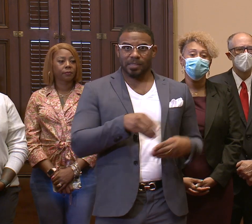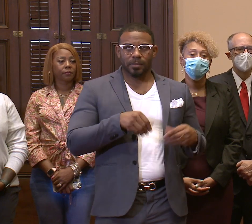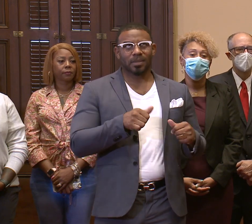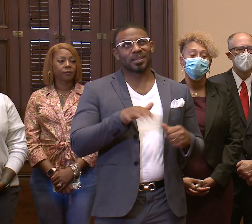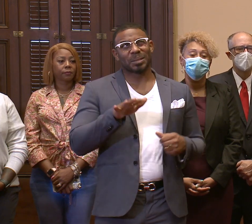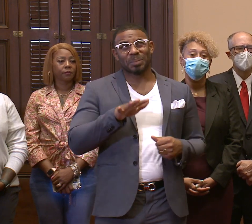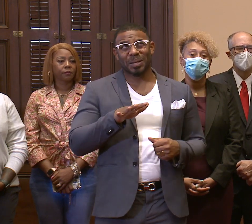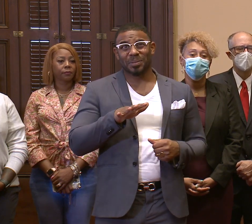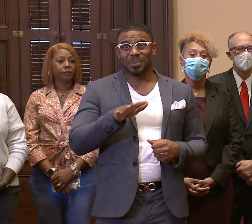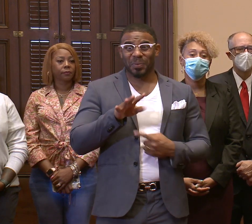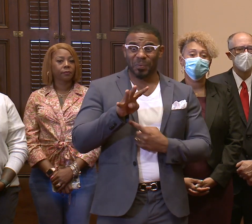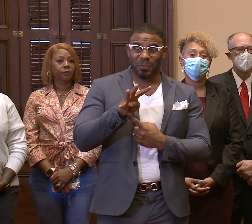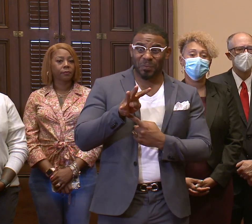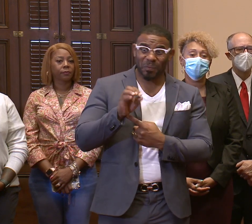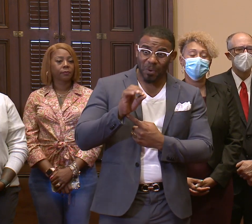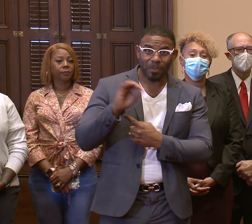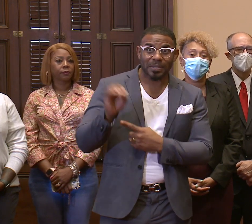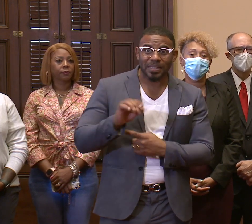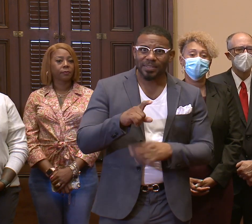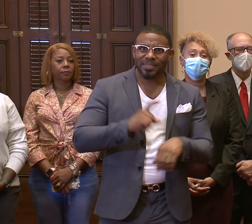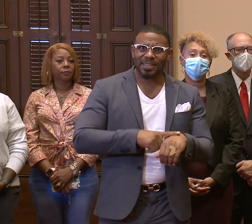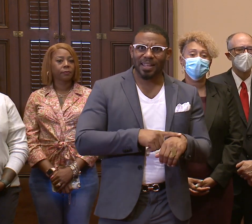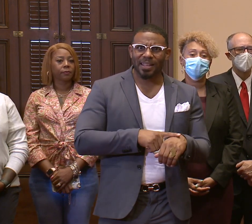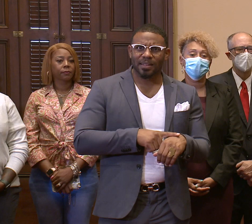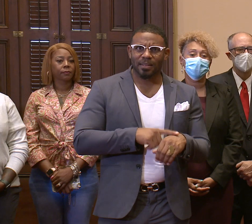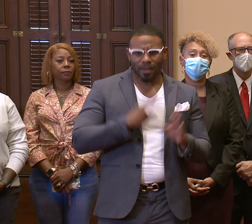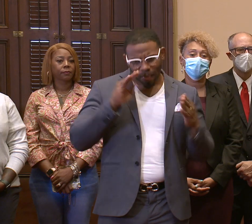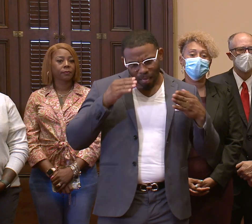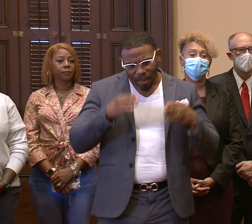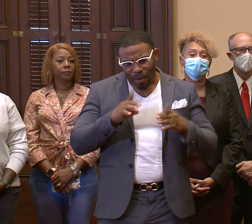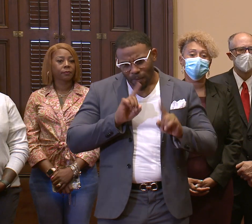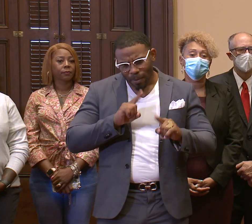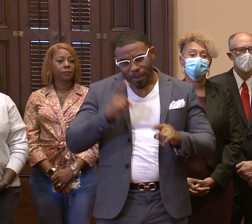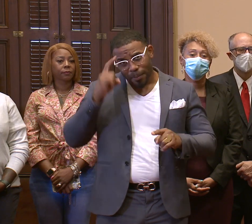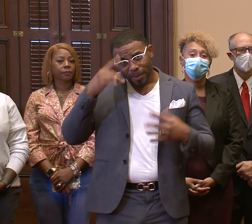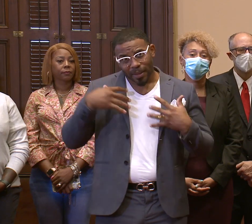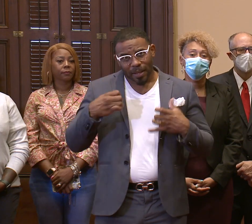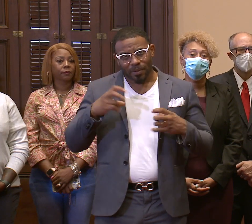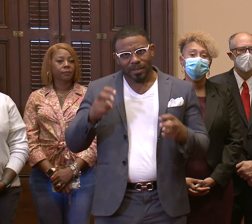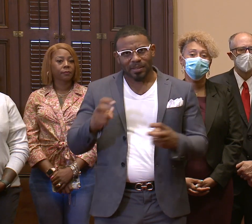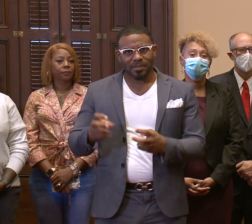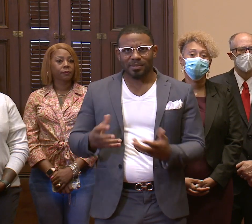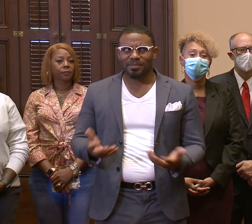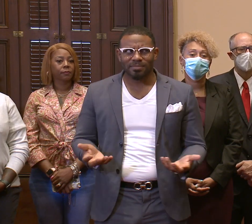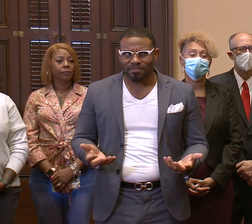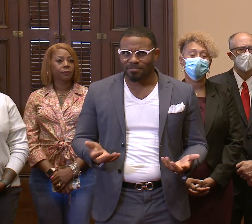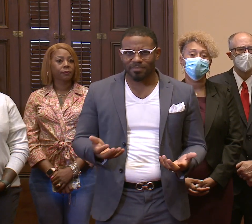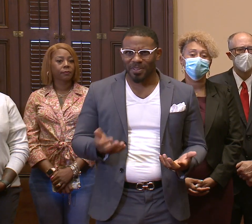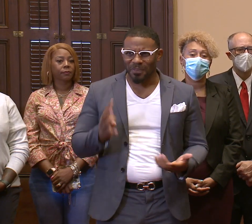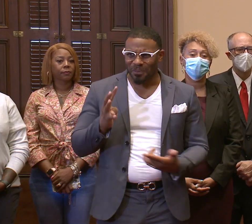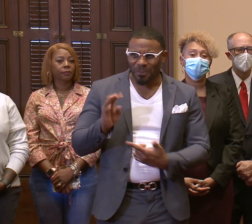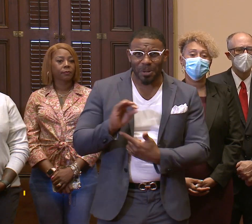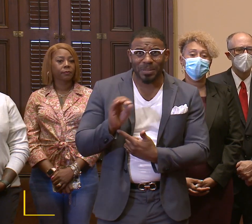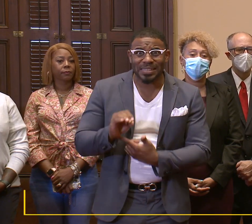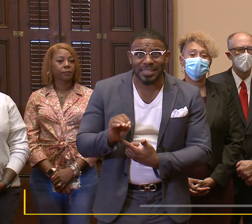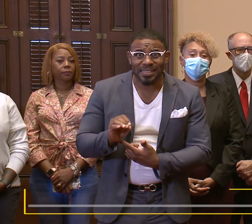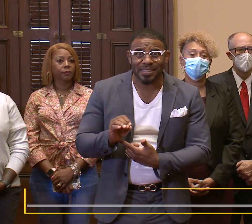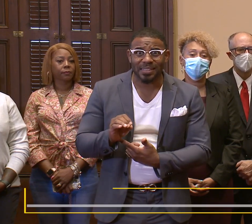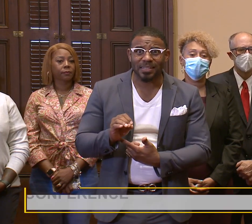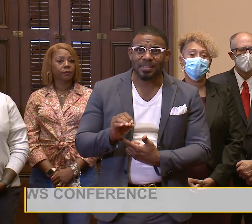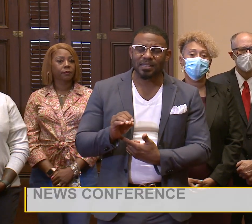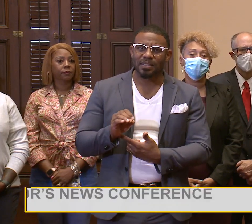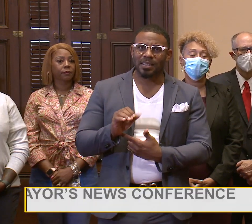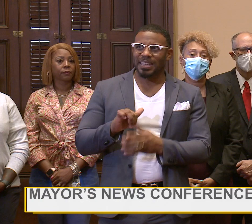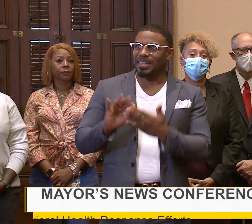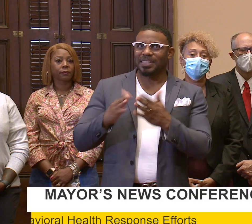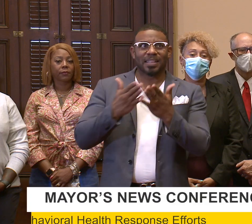spends approximately 40% of his time responding to mental health crises. 40%.